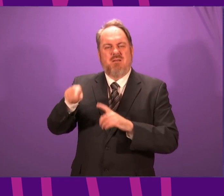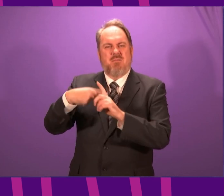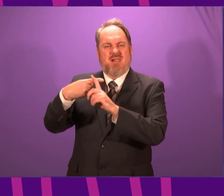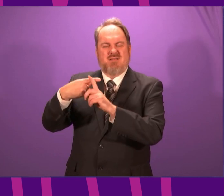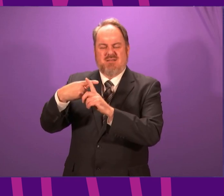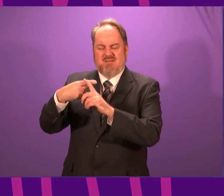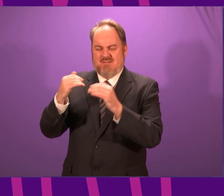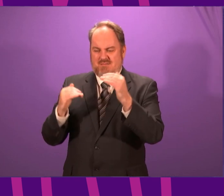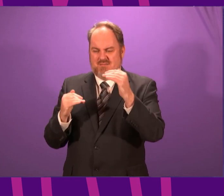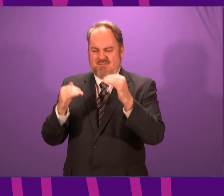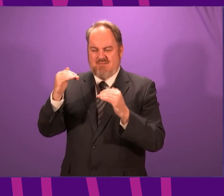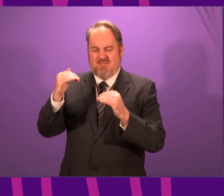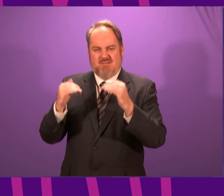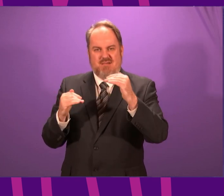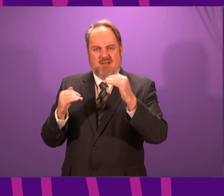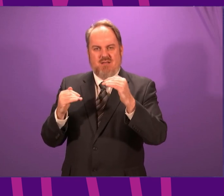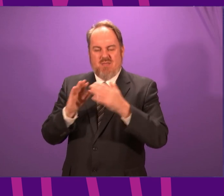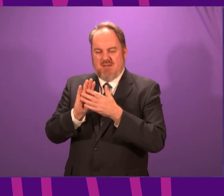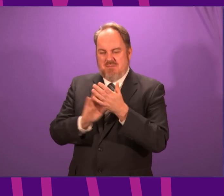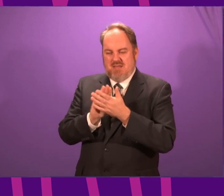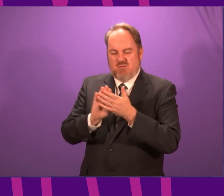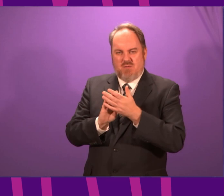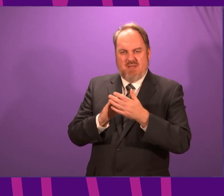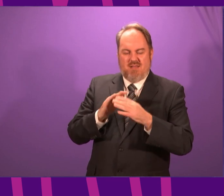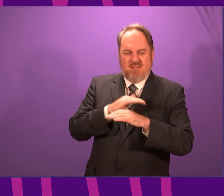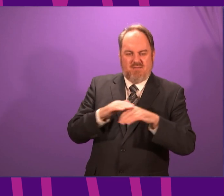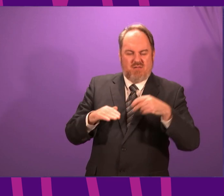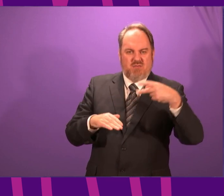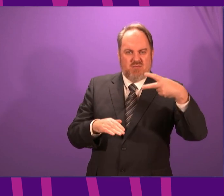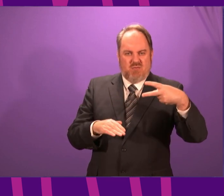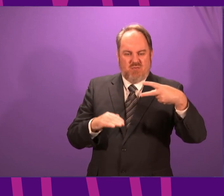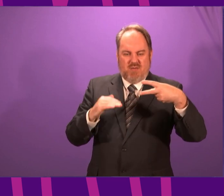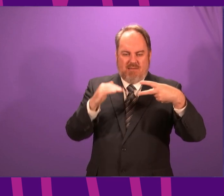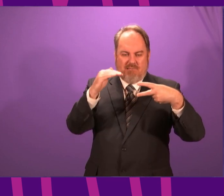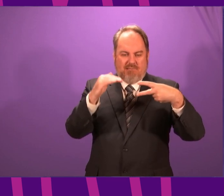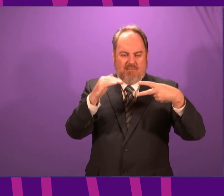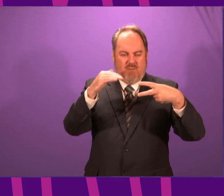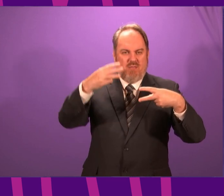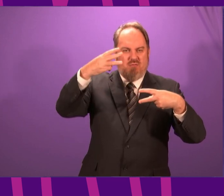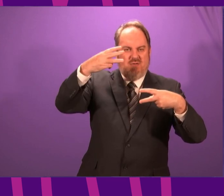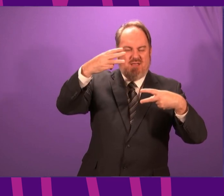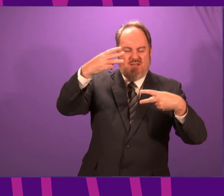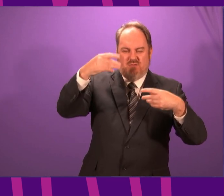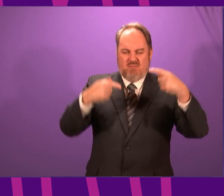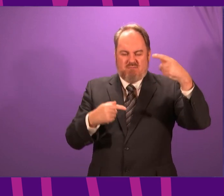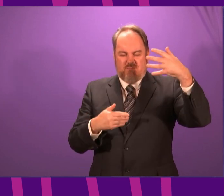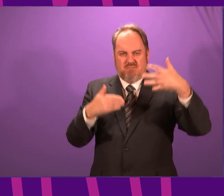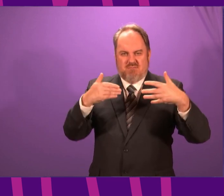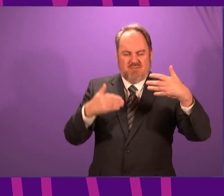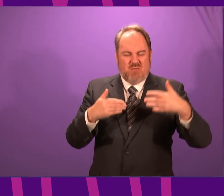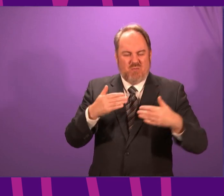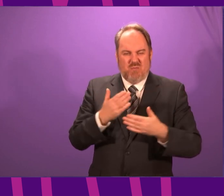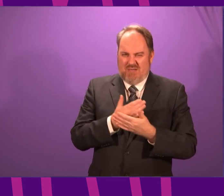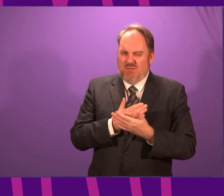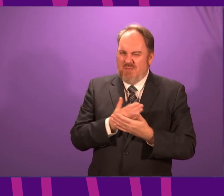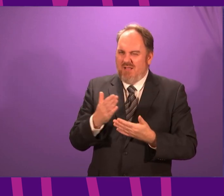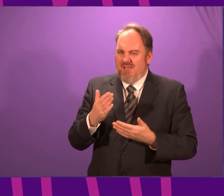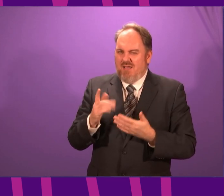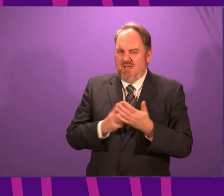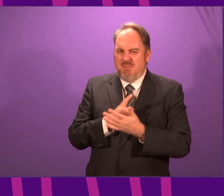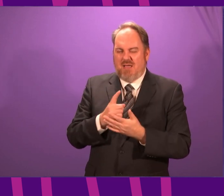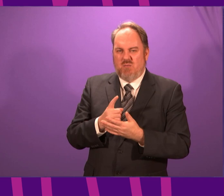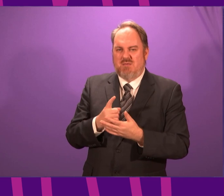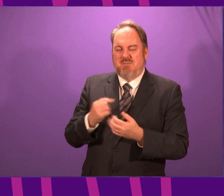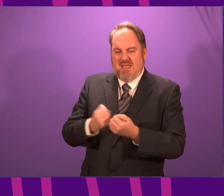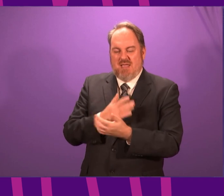that would be that there'd be more gradations and combinations of restrictions than the five that had been previously set out. So key to retaining the public's